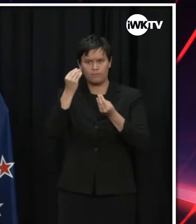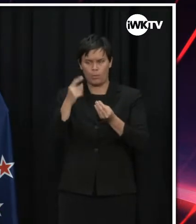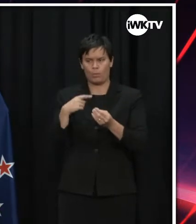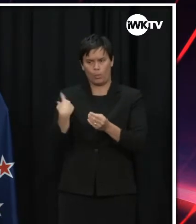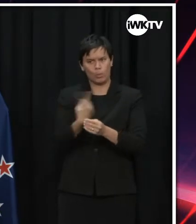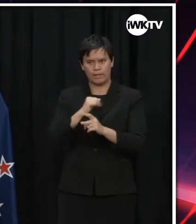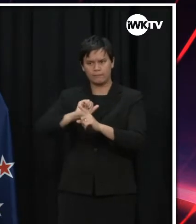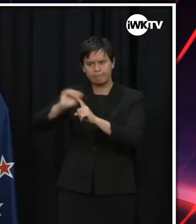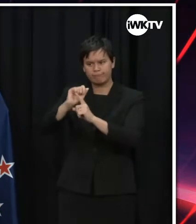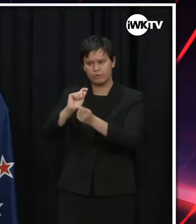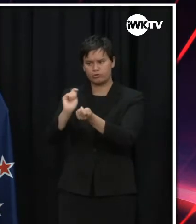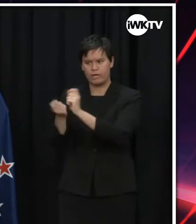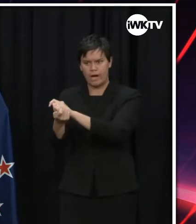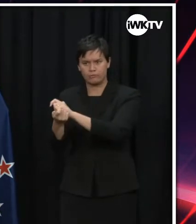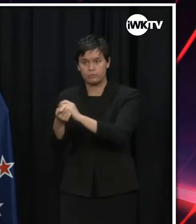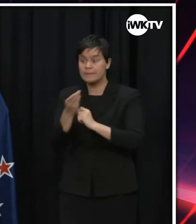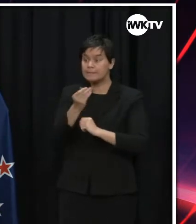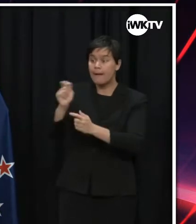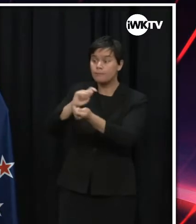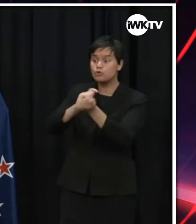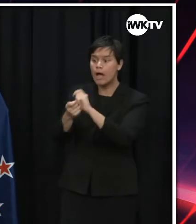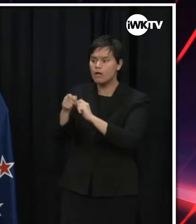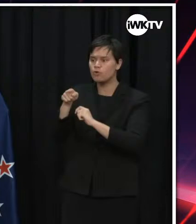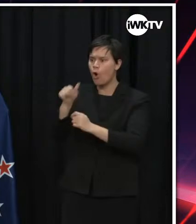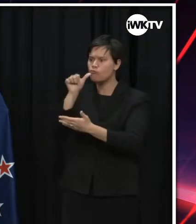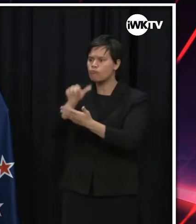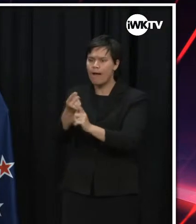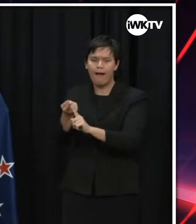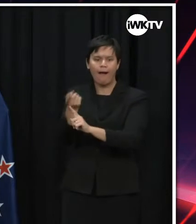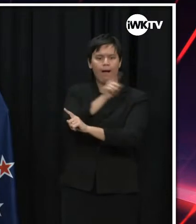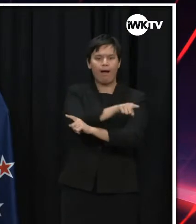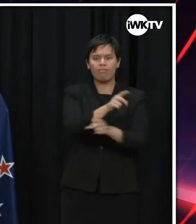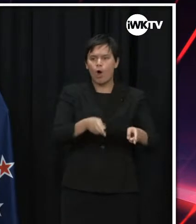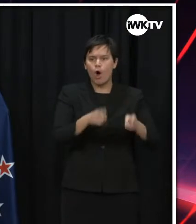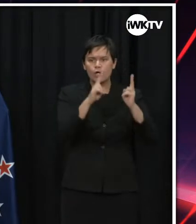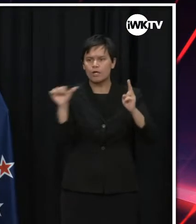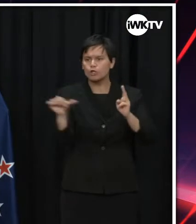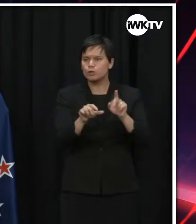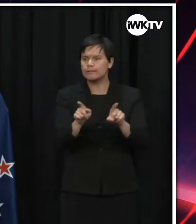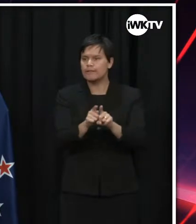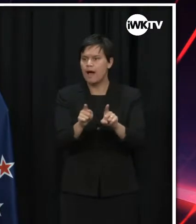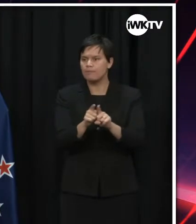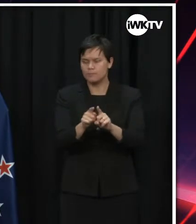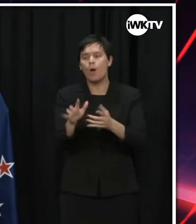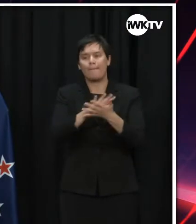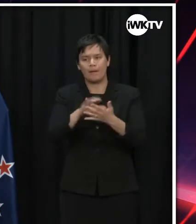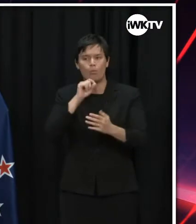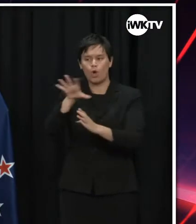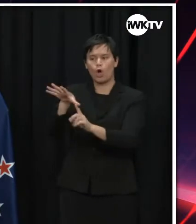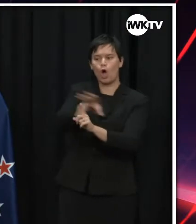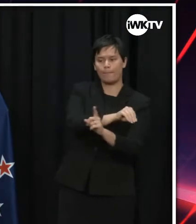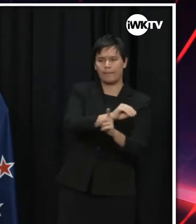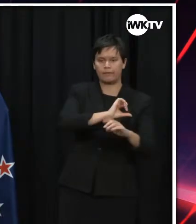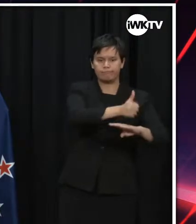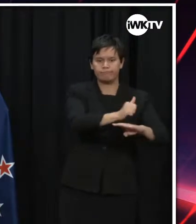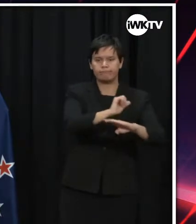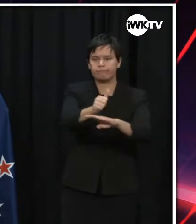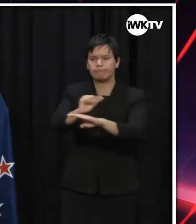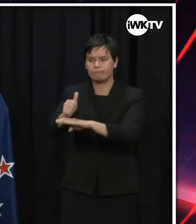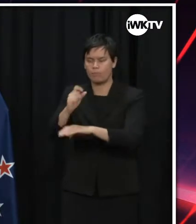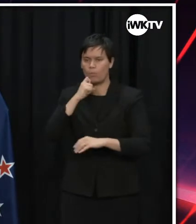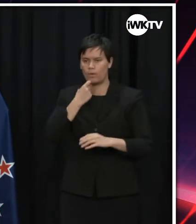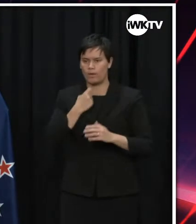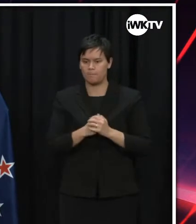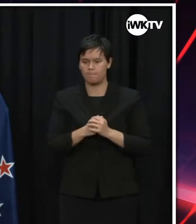Pullman are being rolled out across the wider MIQ system. The Pullman has been a very important part of